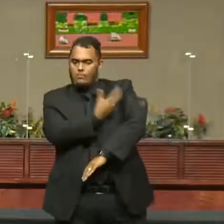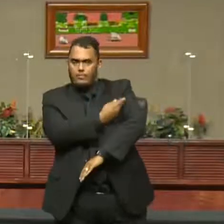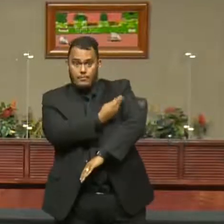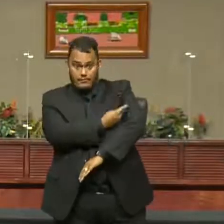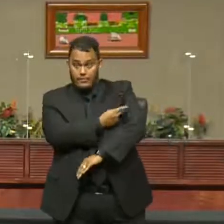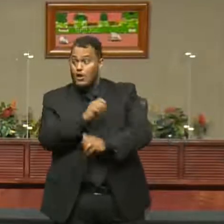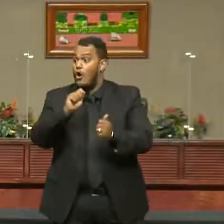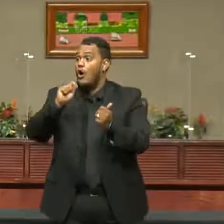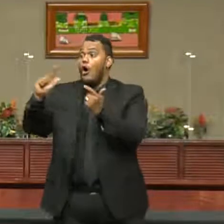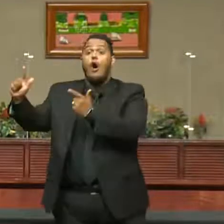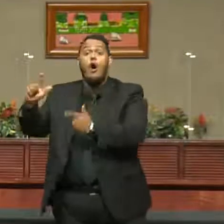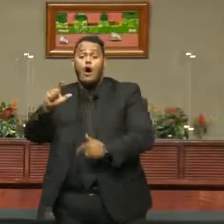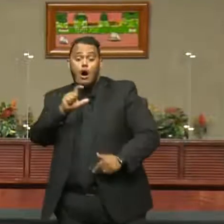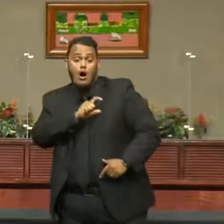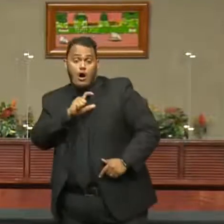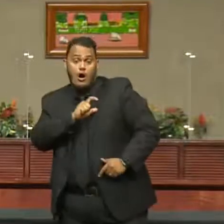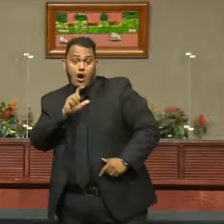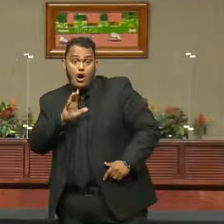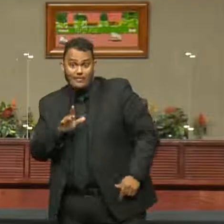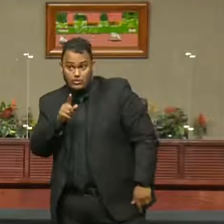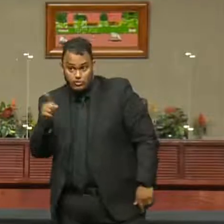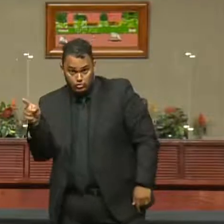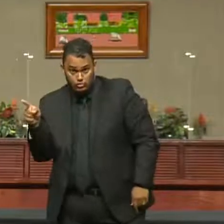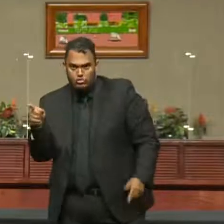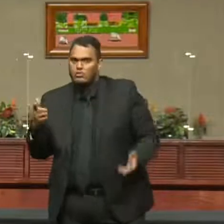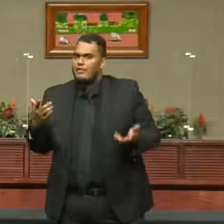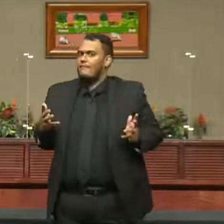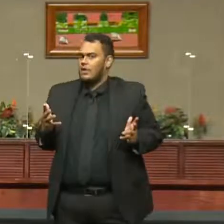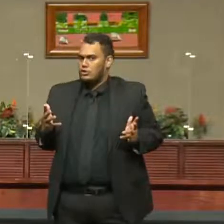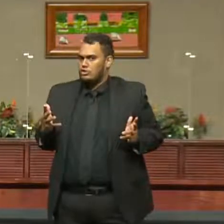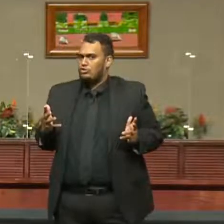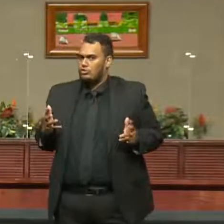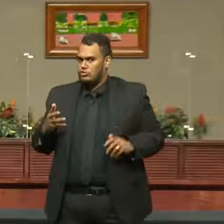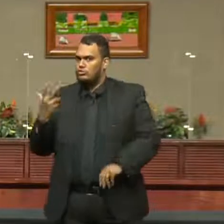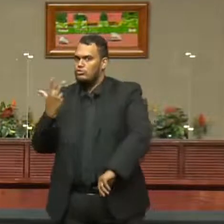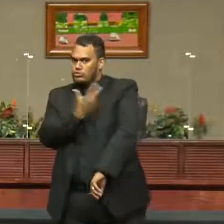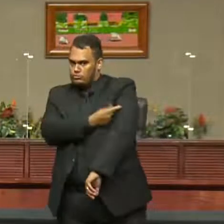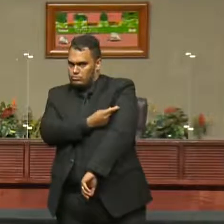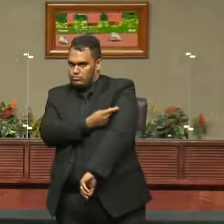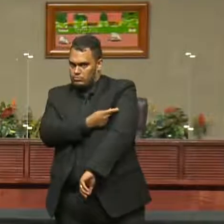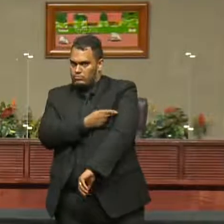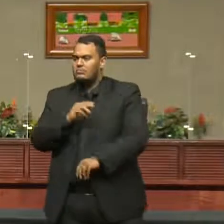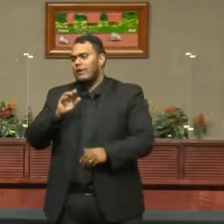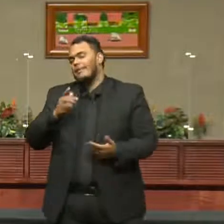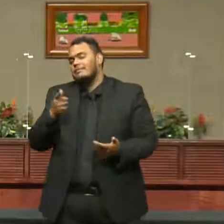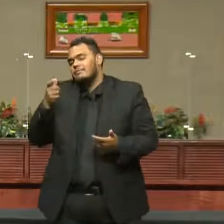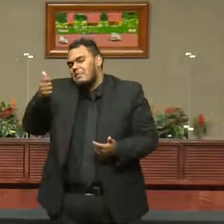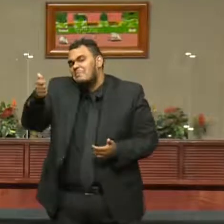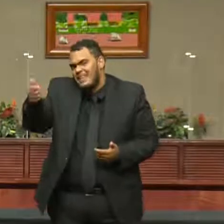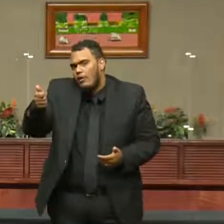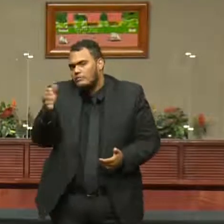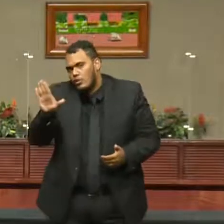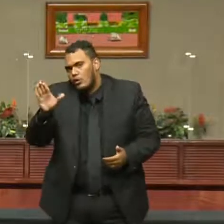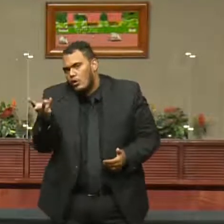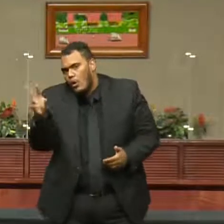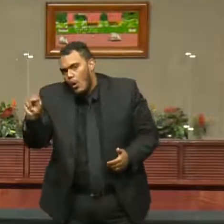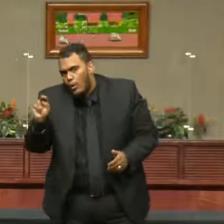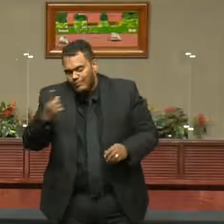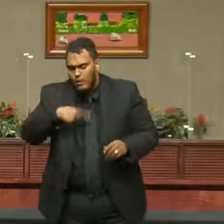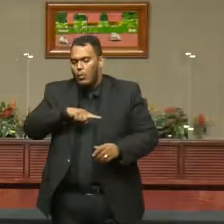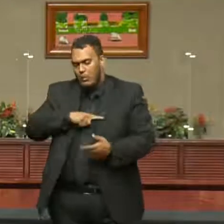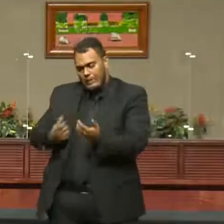officers, you know, the law enforcement there. And, well, they did it on, but we facilitate the process, and that went very